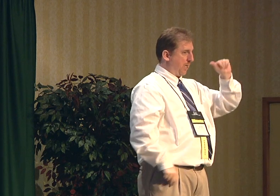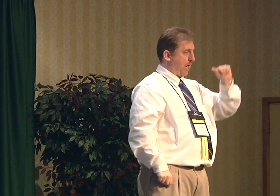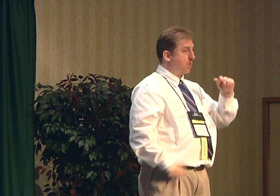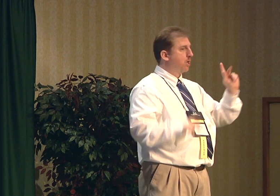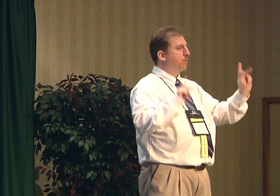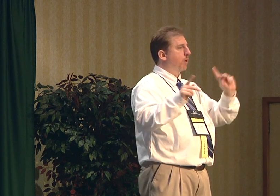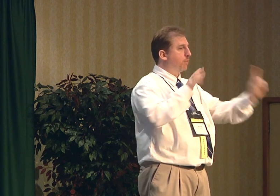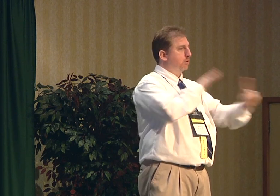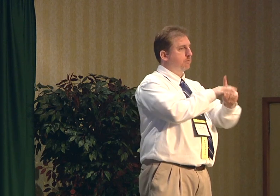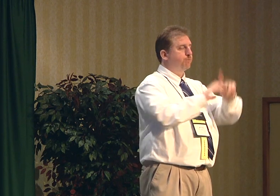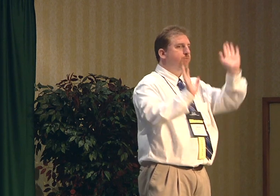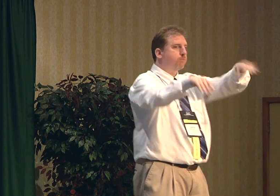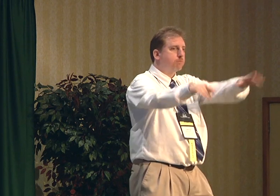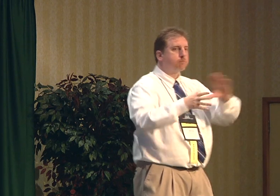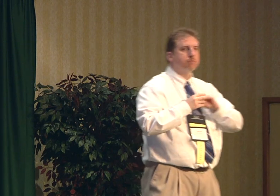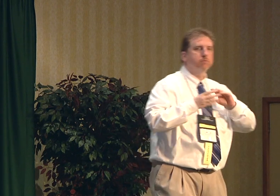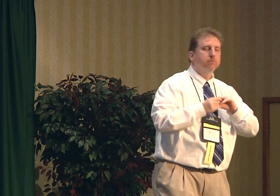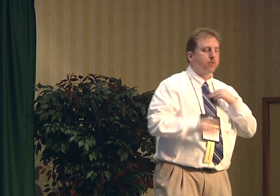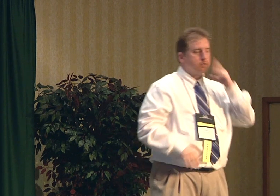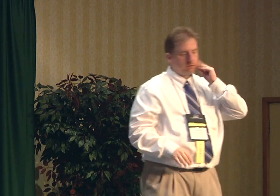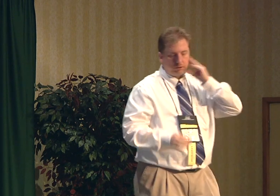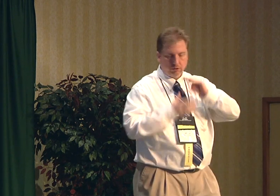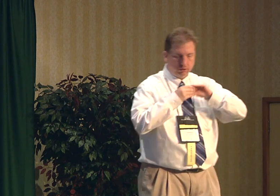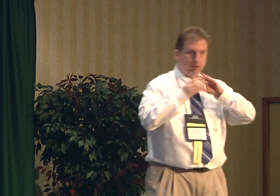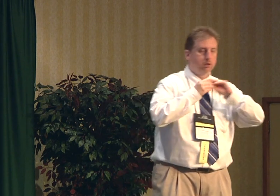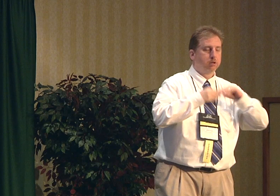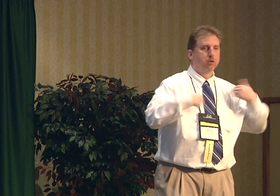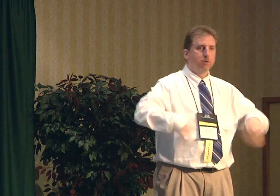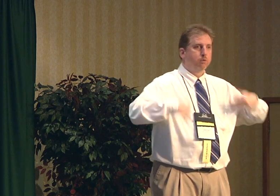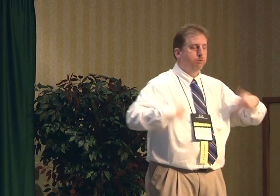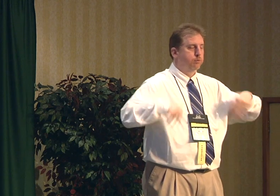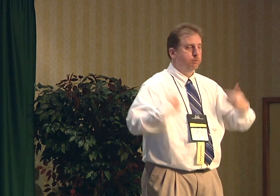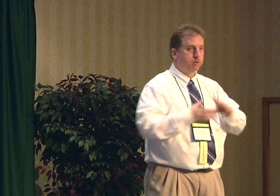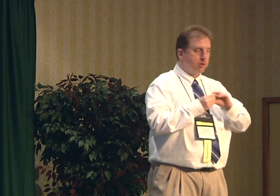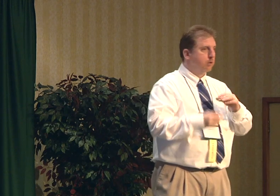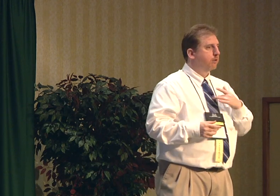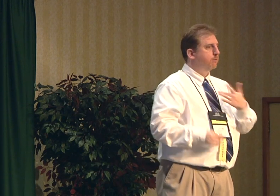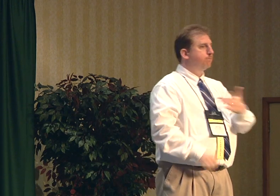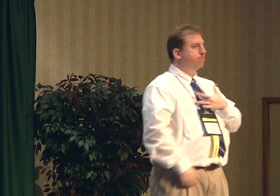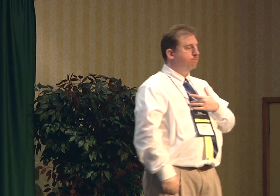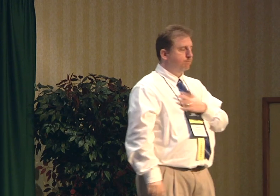and answer time, people were coming up and telling their experiences that they've had in a healthcare setting,